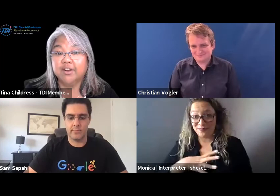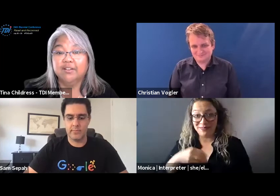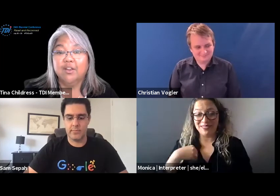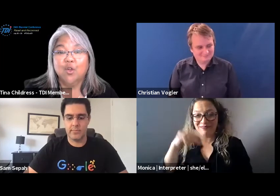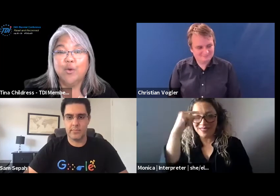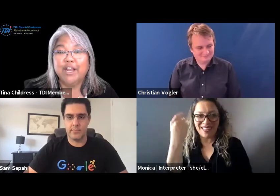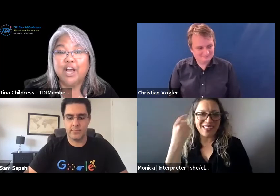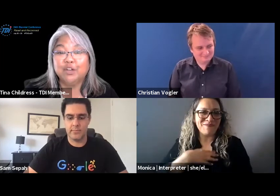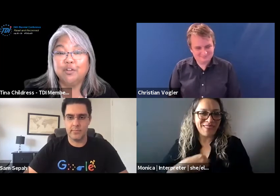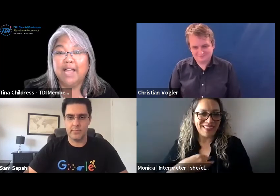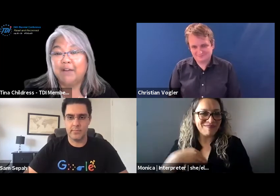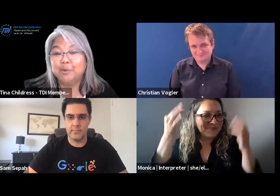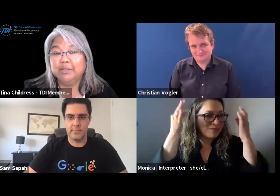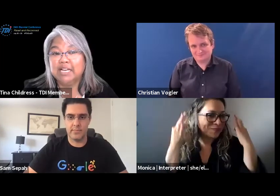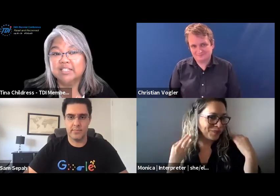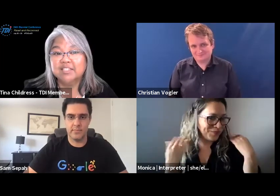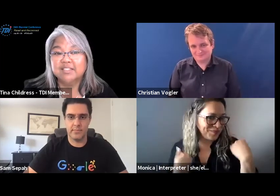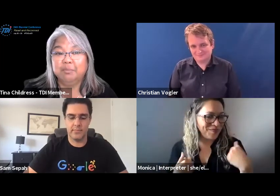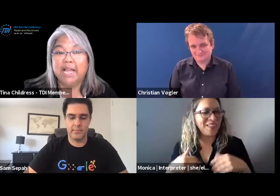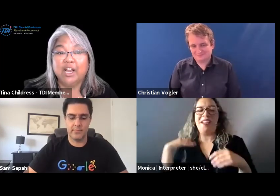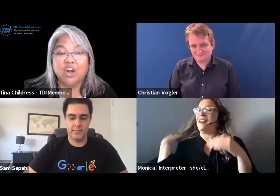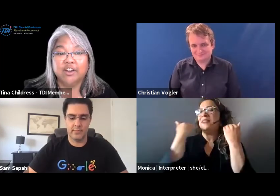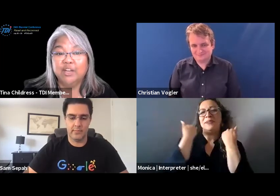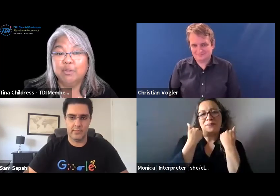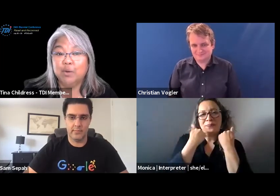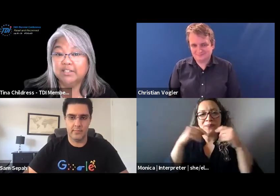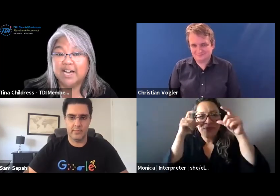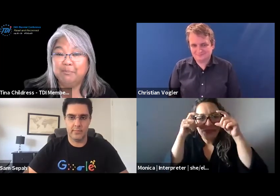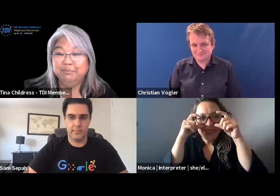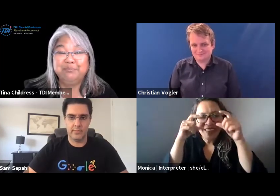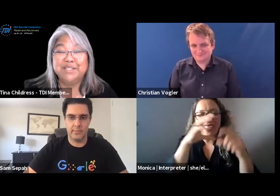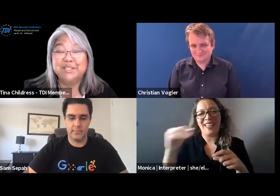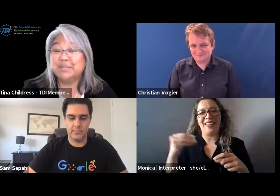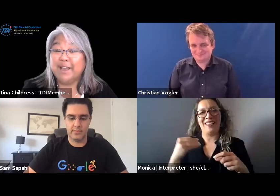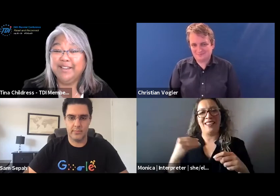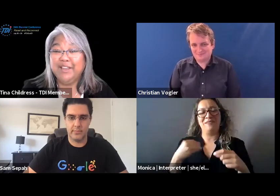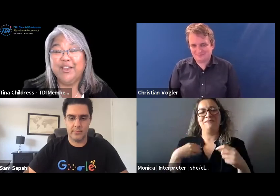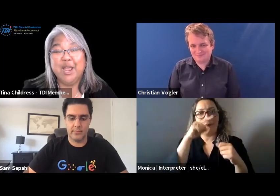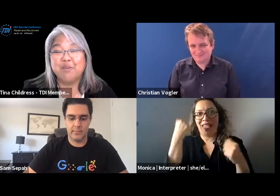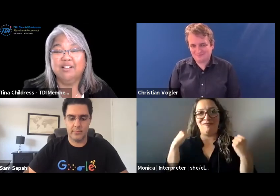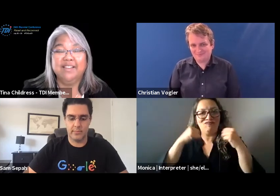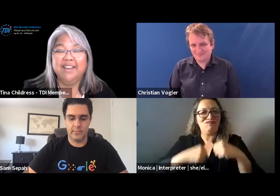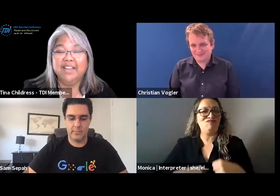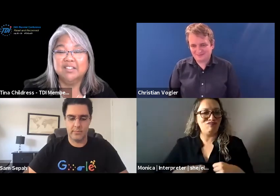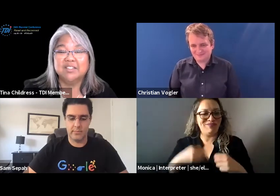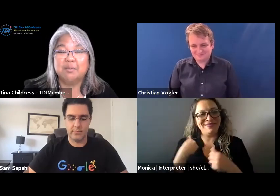hair, wearing colorful half-rim glasses and a black cardigan with white top, smiling at the camera and against a